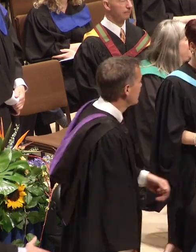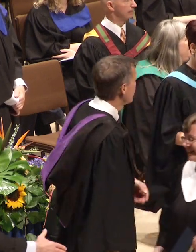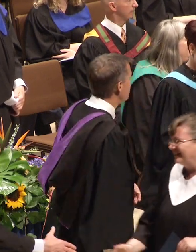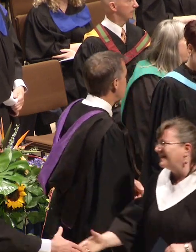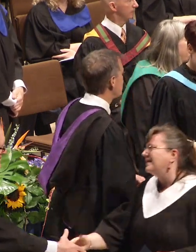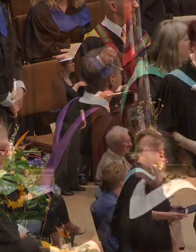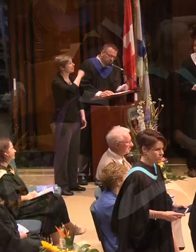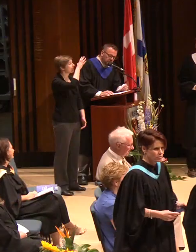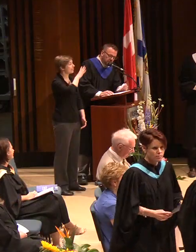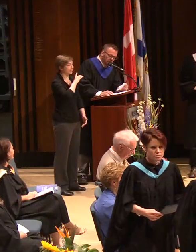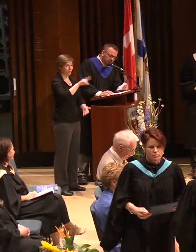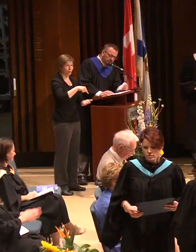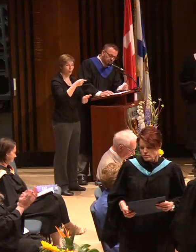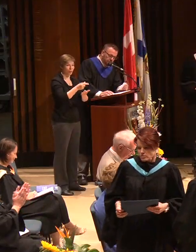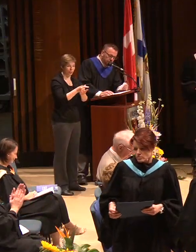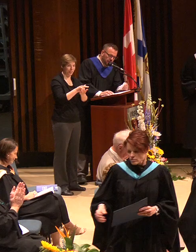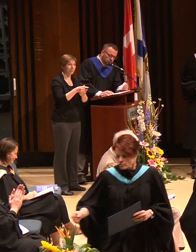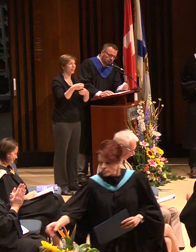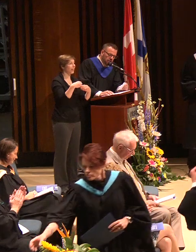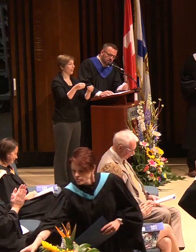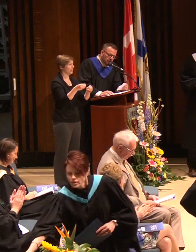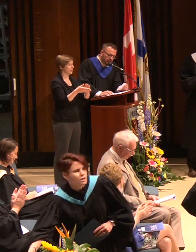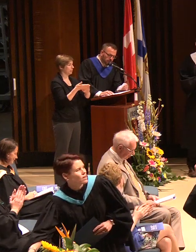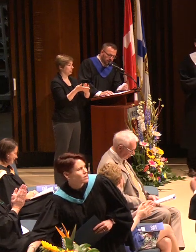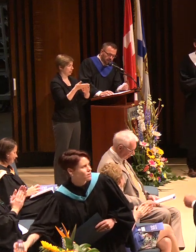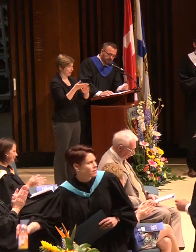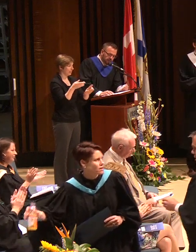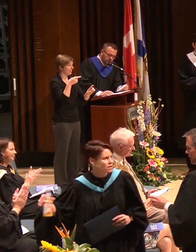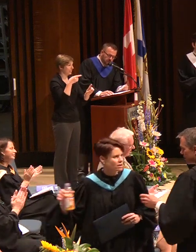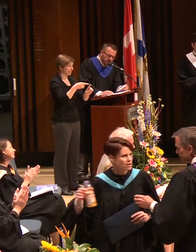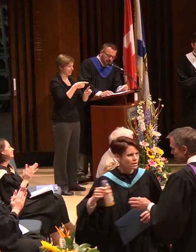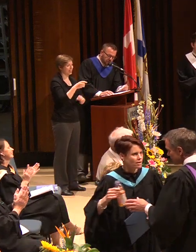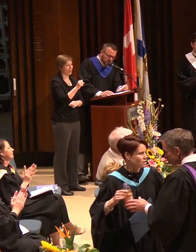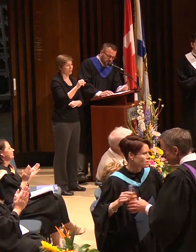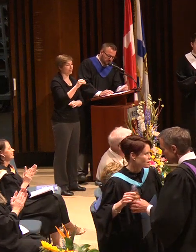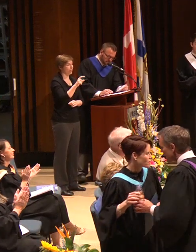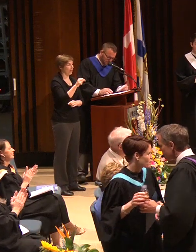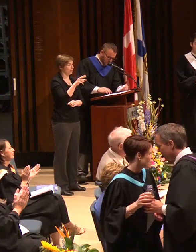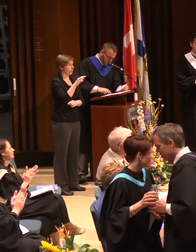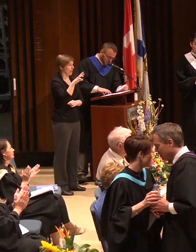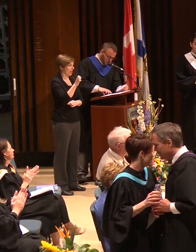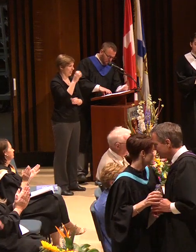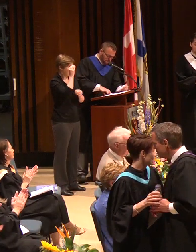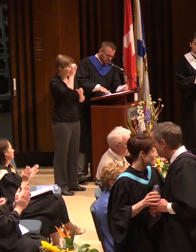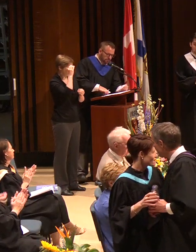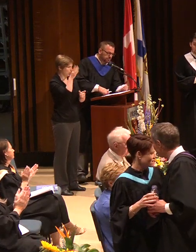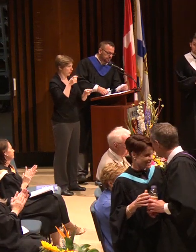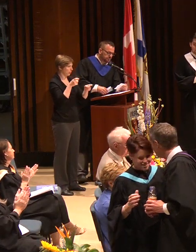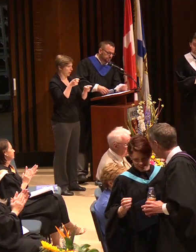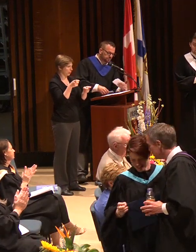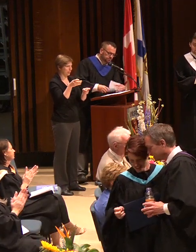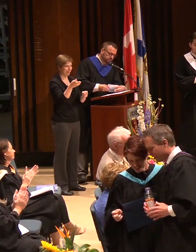Ladies and gentlemen, the graduates in Office Administration, Software and Information Management.